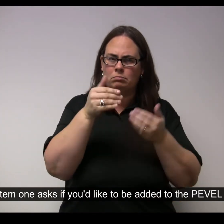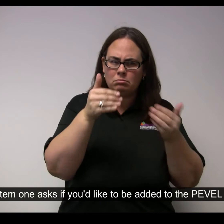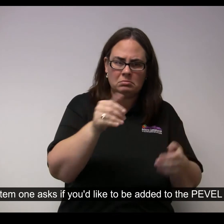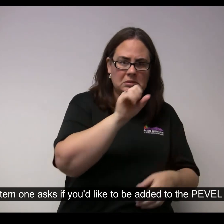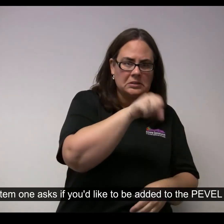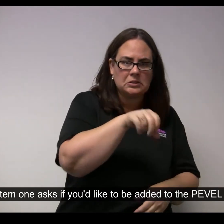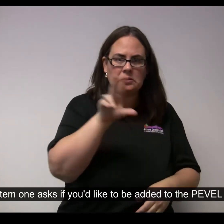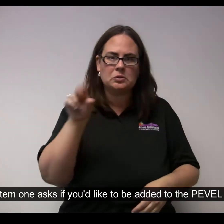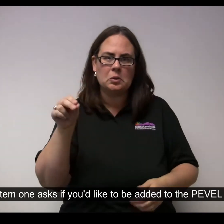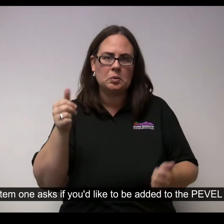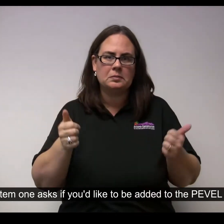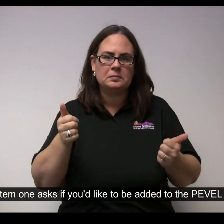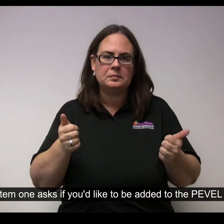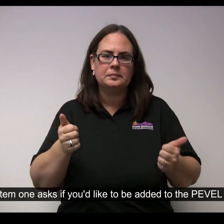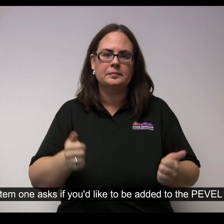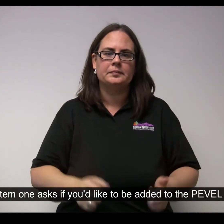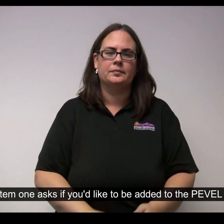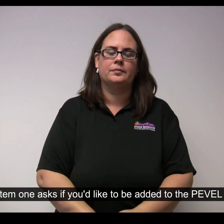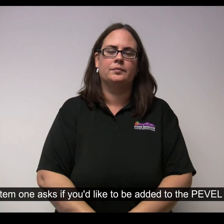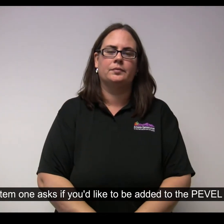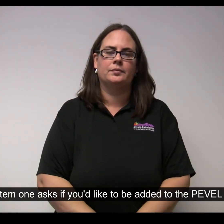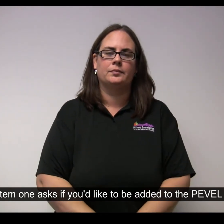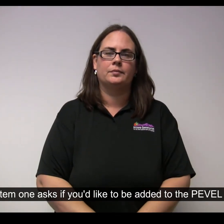Item 1 asks if you'd like to be added to the PEVL list.